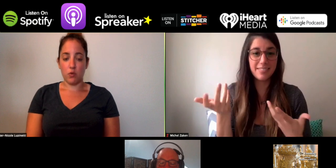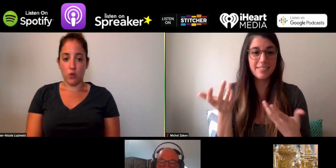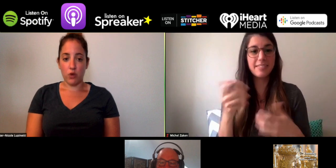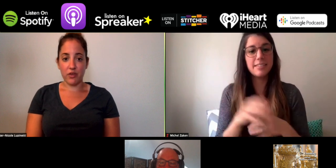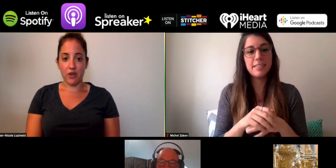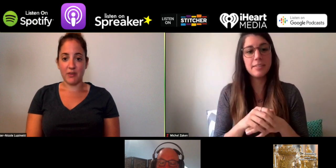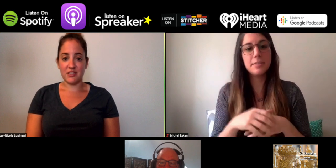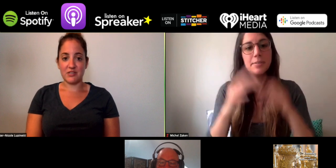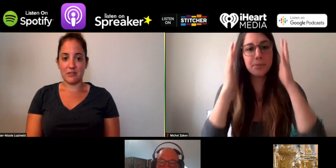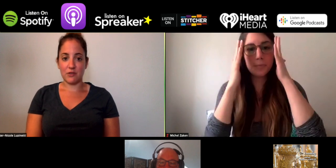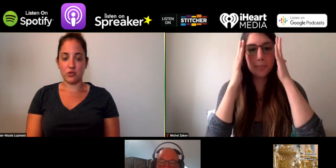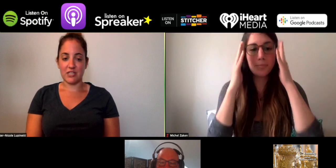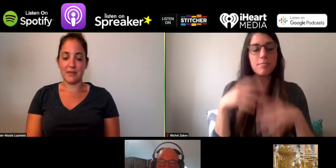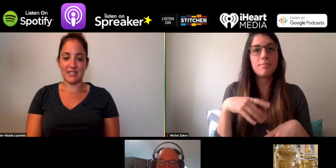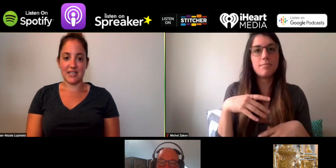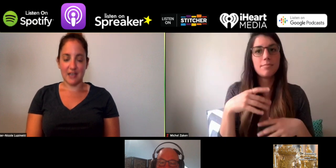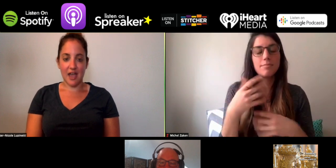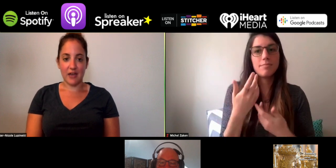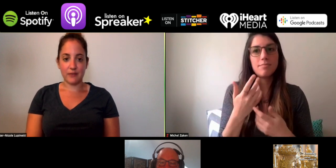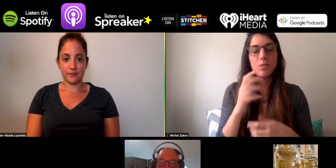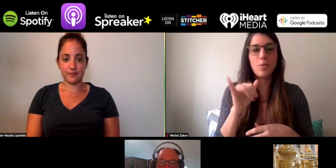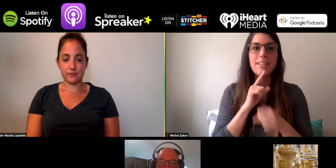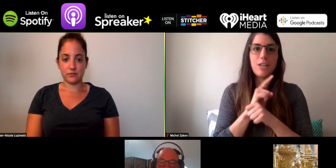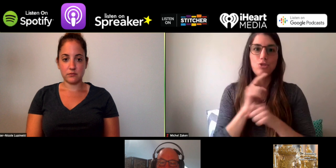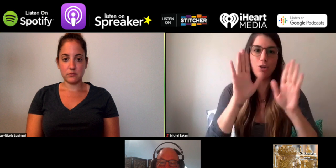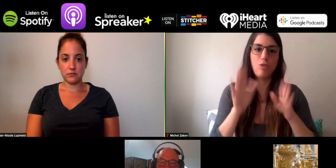know, work with all my students individually as best as I can.